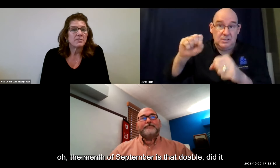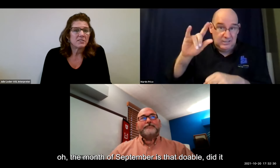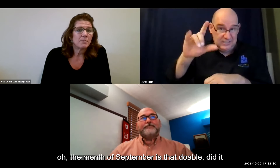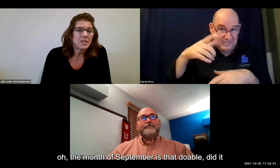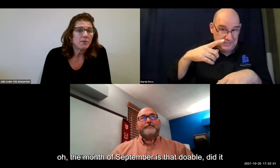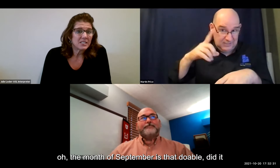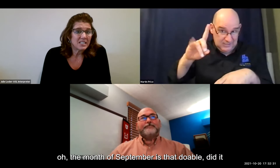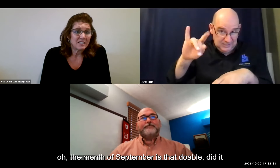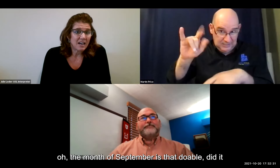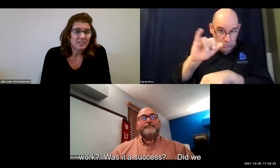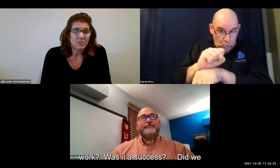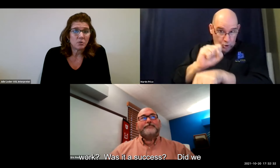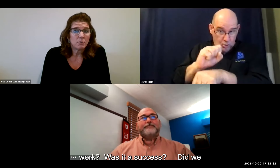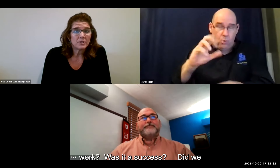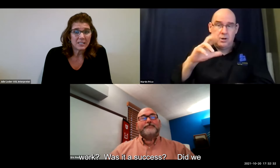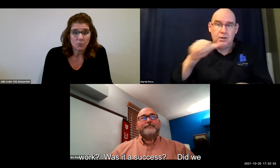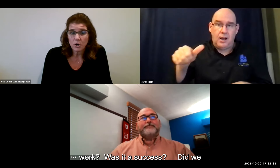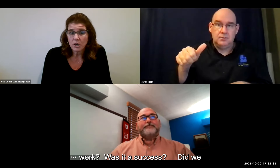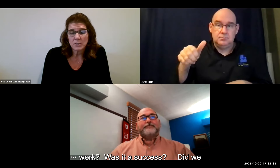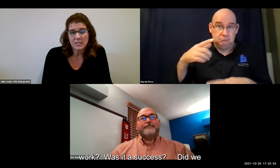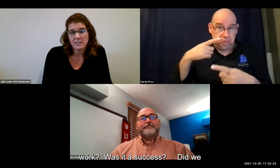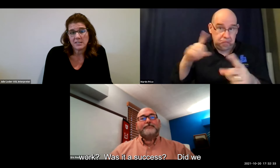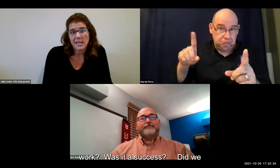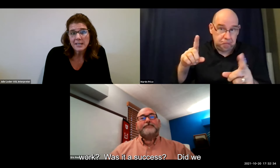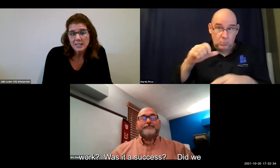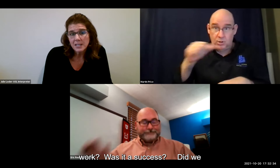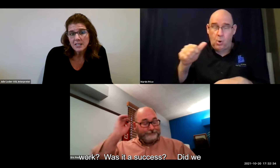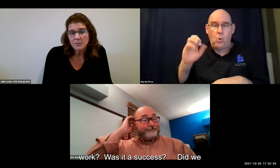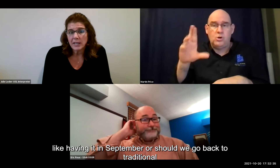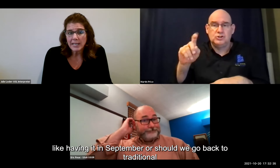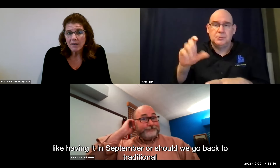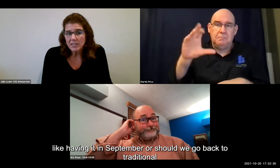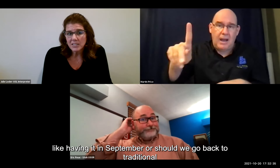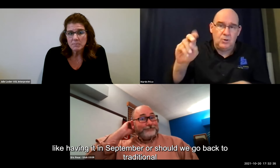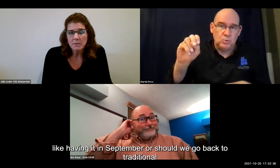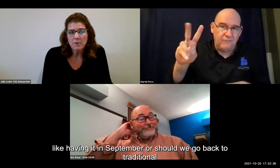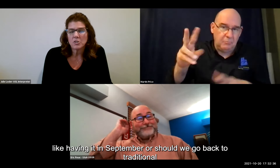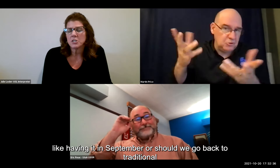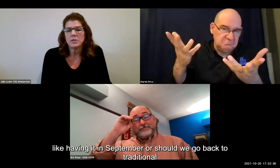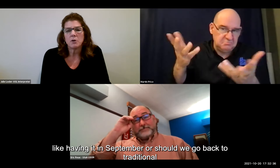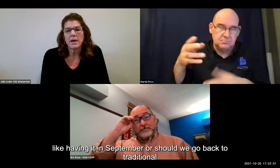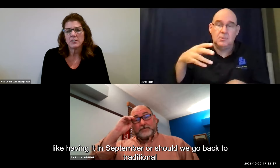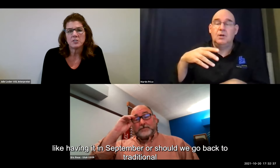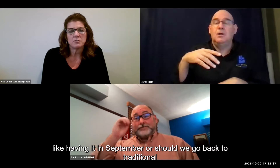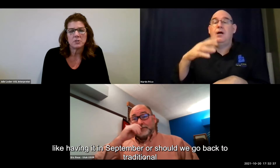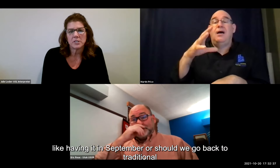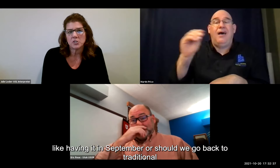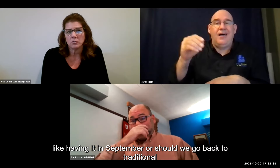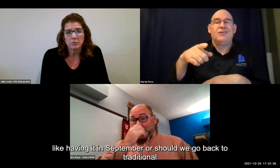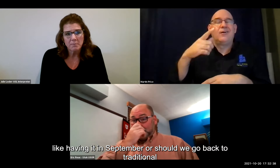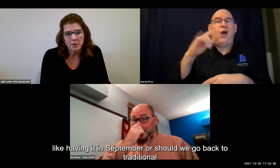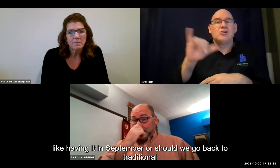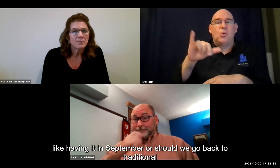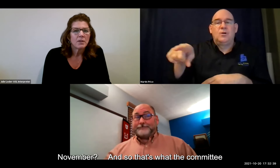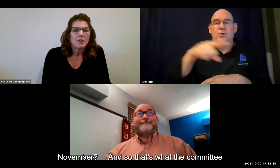it's the month of September. Is that doable? Did it work? Was it a success? Did we like having it in September, or should we go back to the